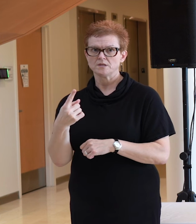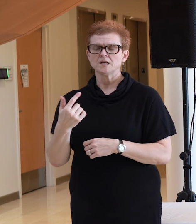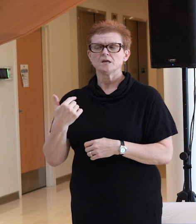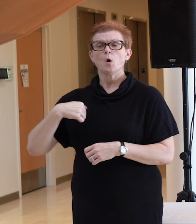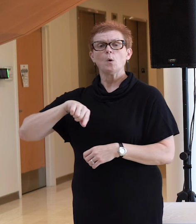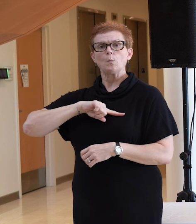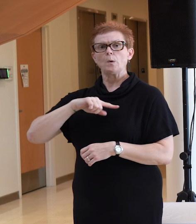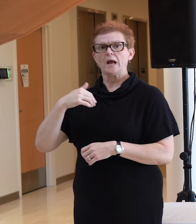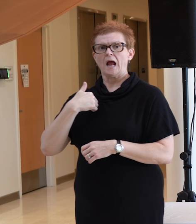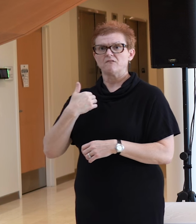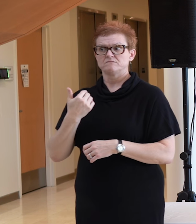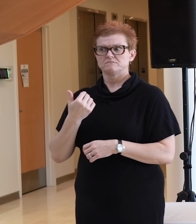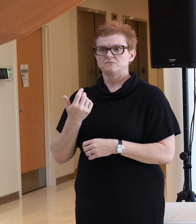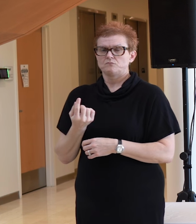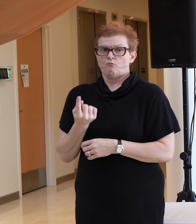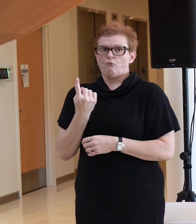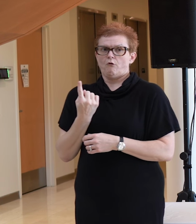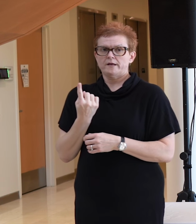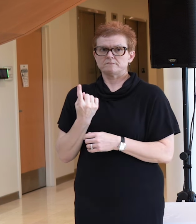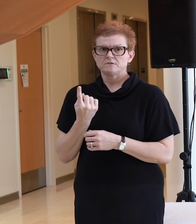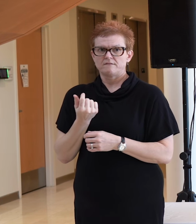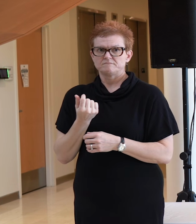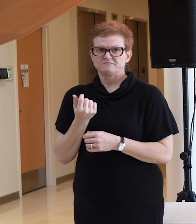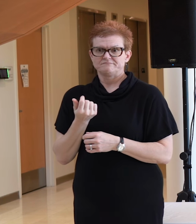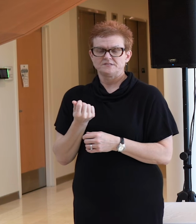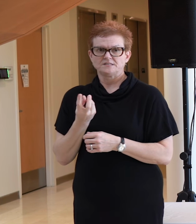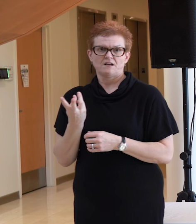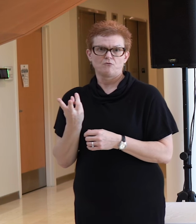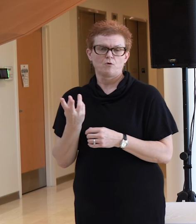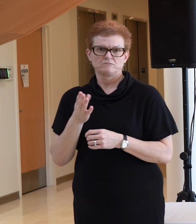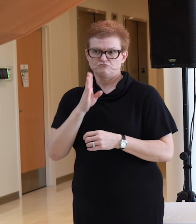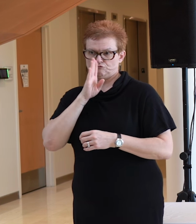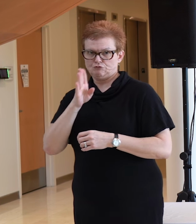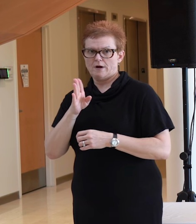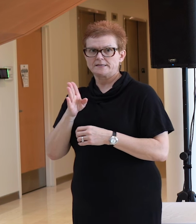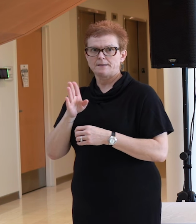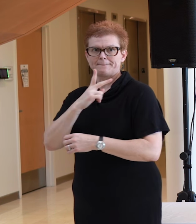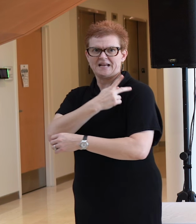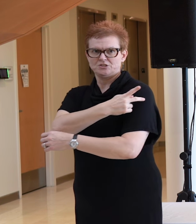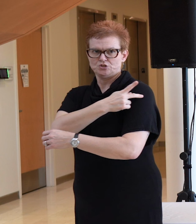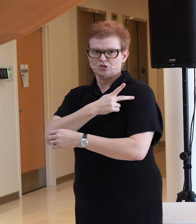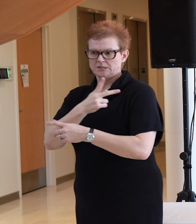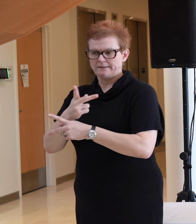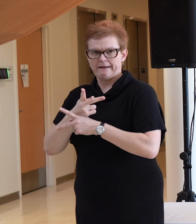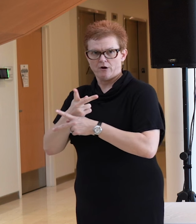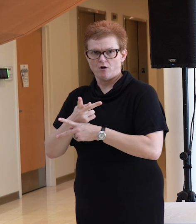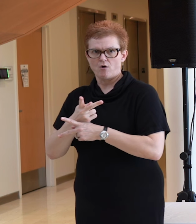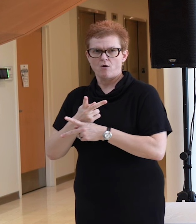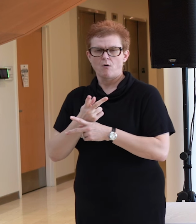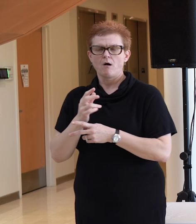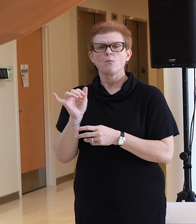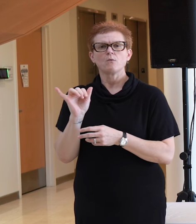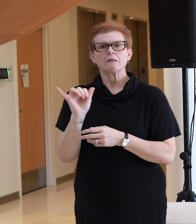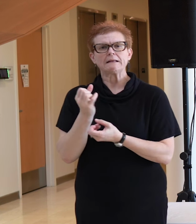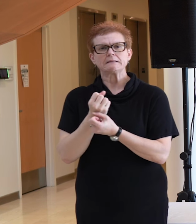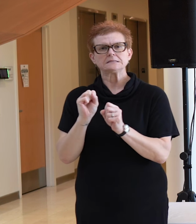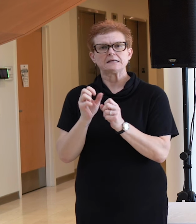health departments that run clinics and provide direct care to patients. We are the safety net for many in our